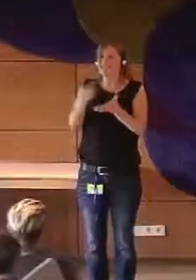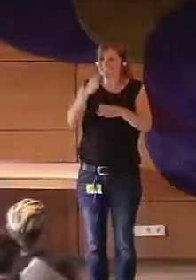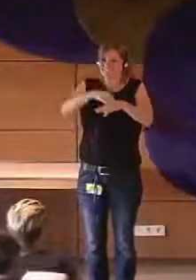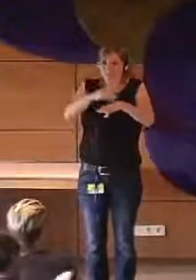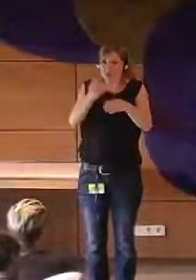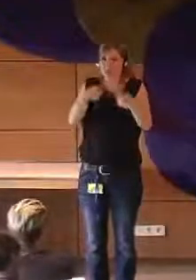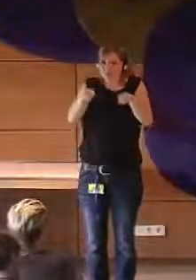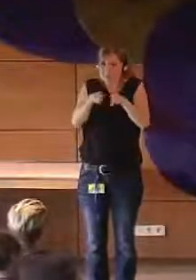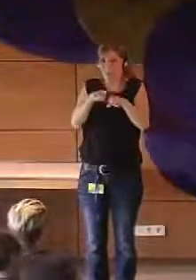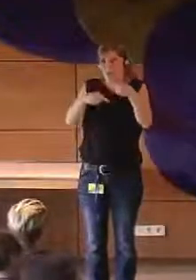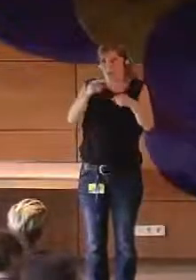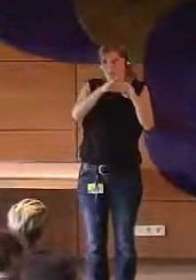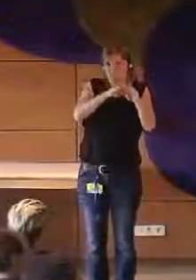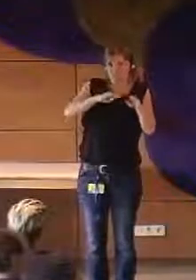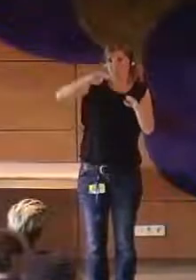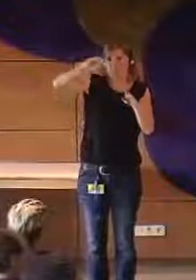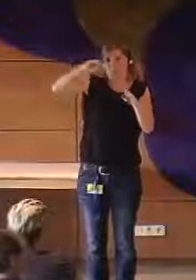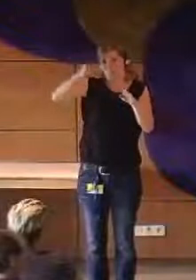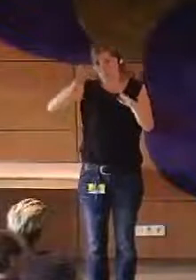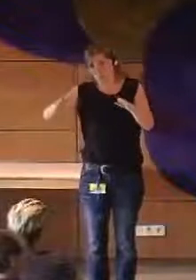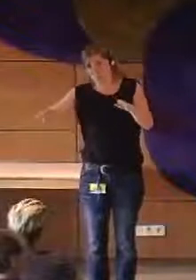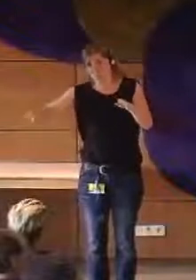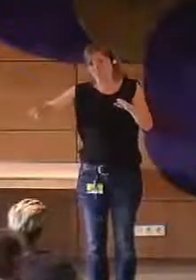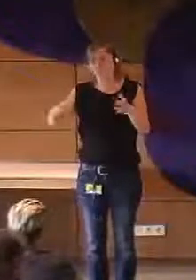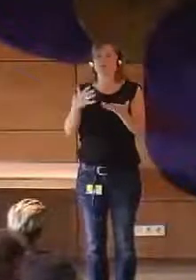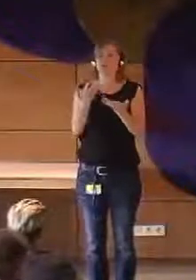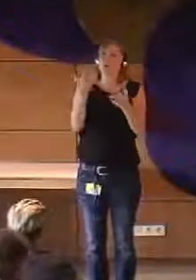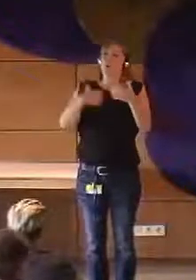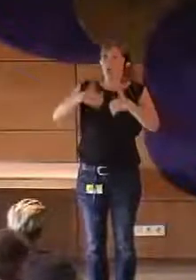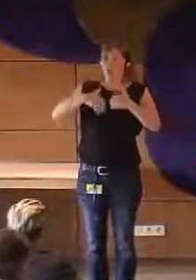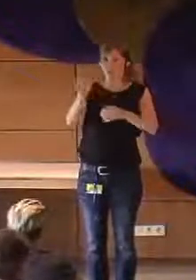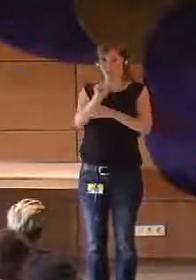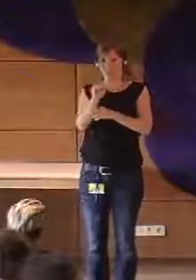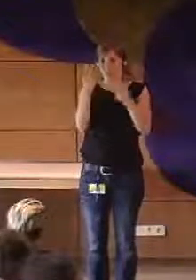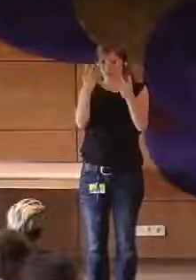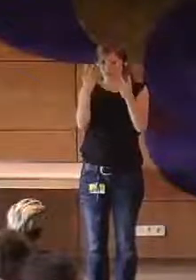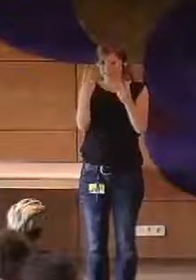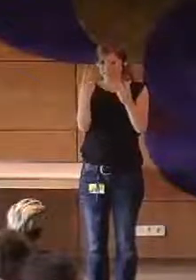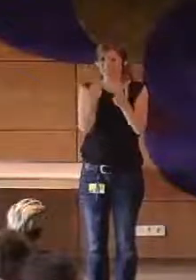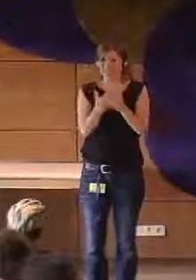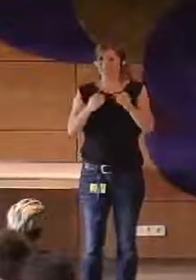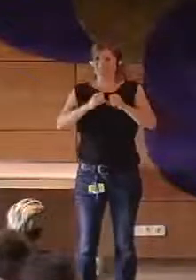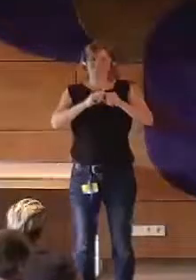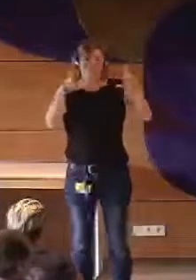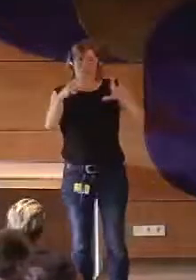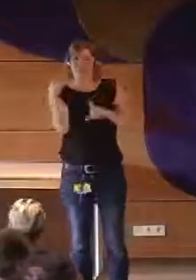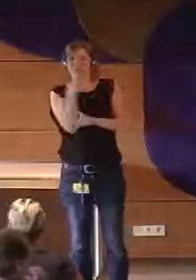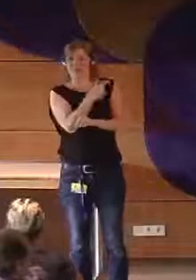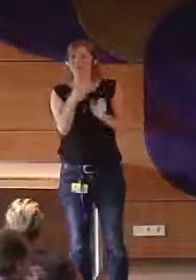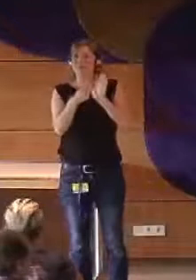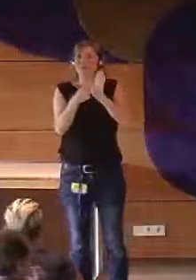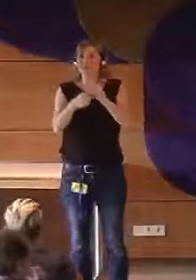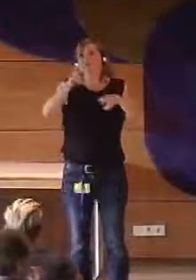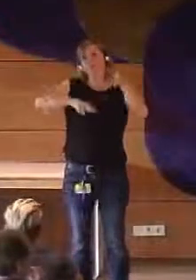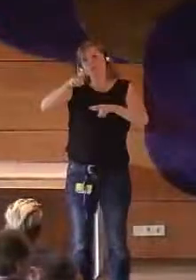And the reason that hormones are important is this is just showing the different parts of your growth. So this is a growth curve